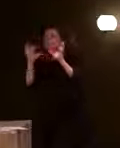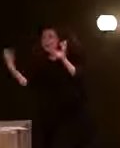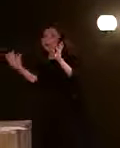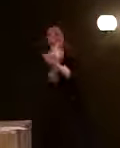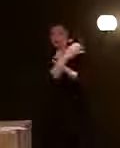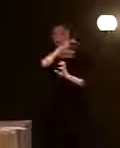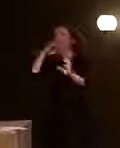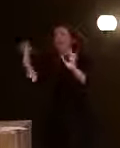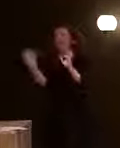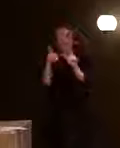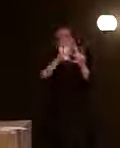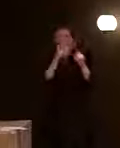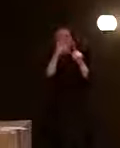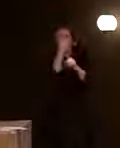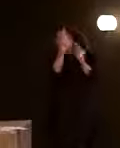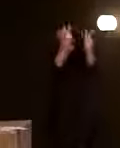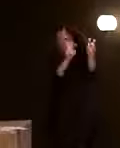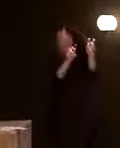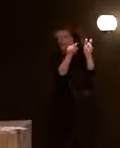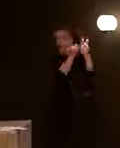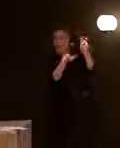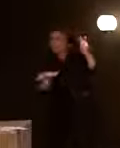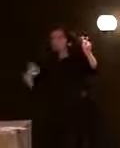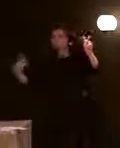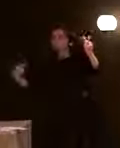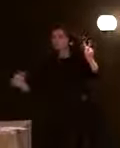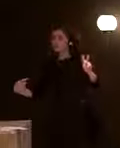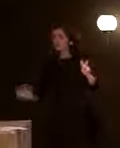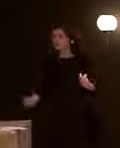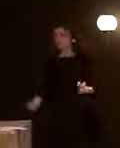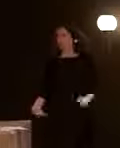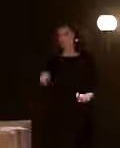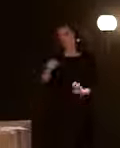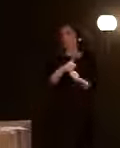an excellent model of correct and authentic language.